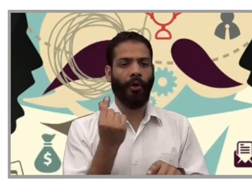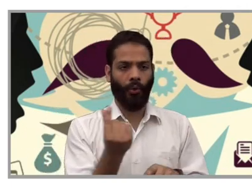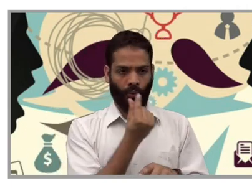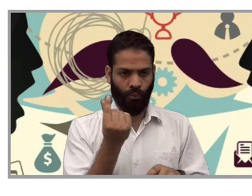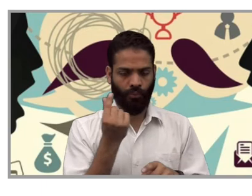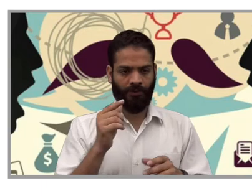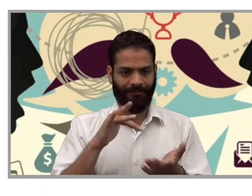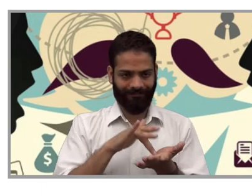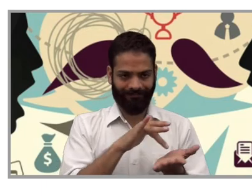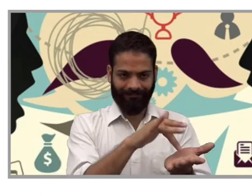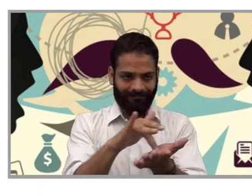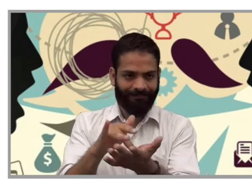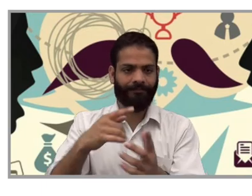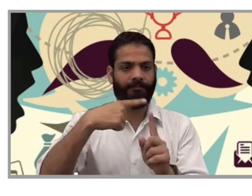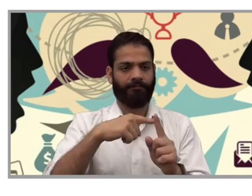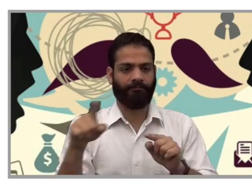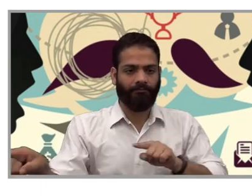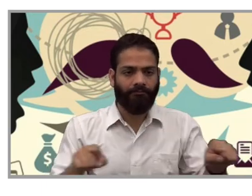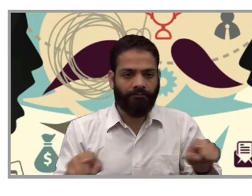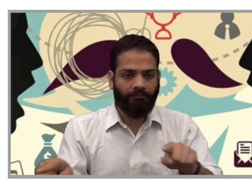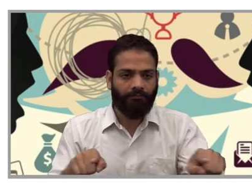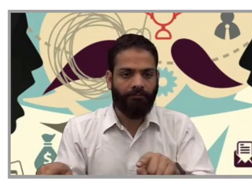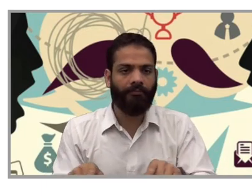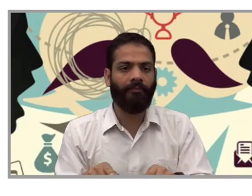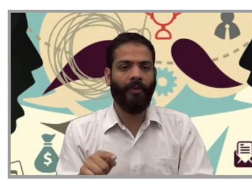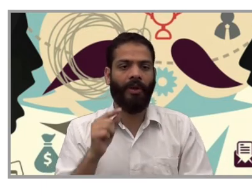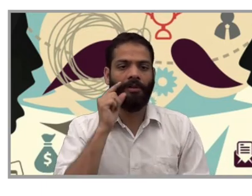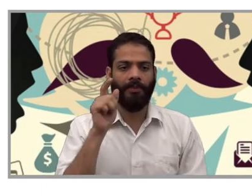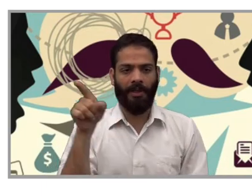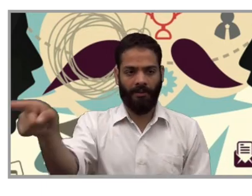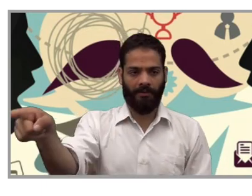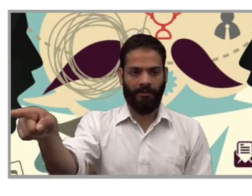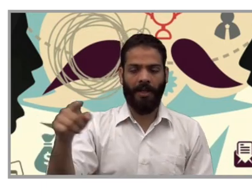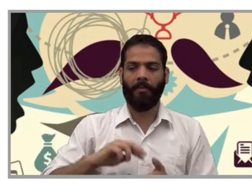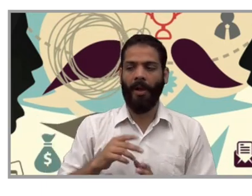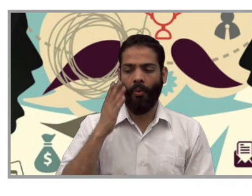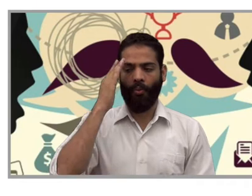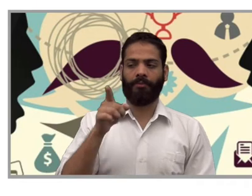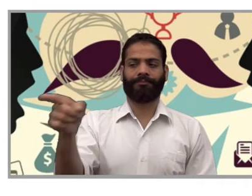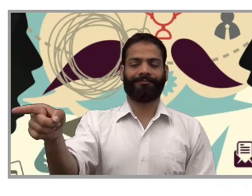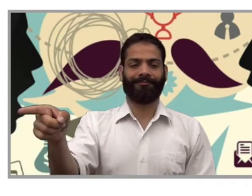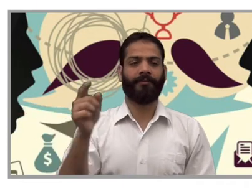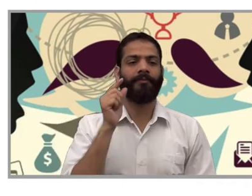there is no need to articulate a sign for him, her or it.